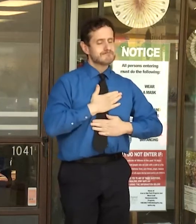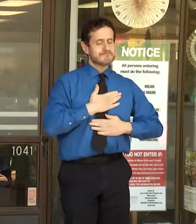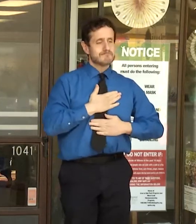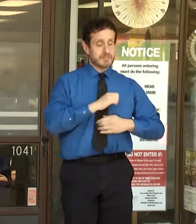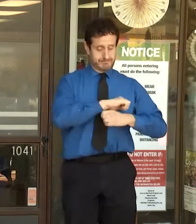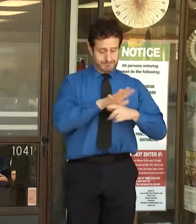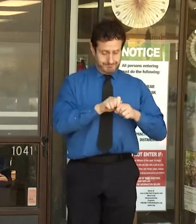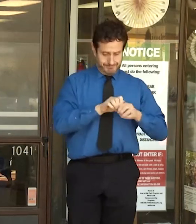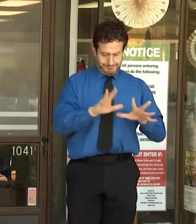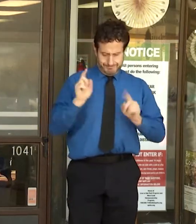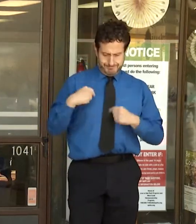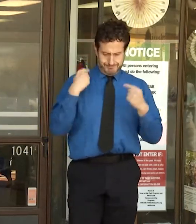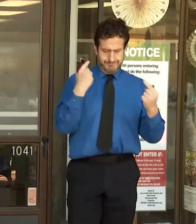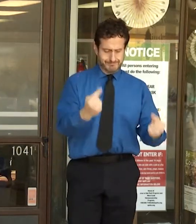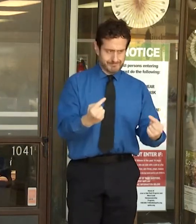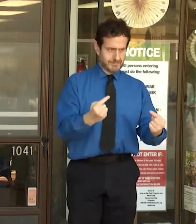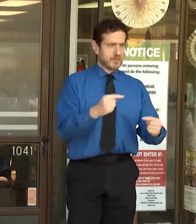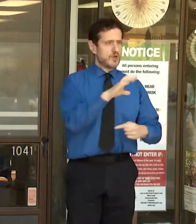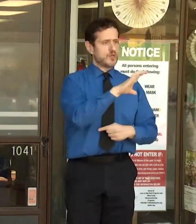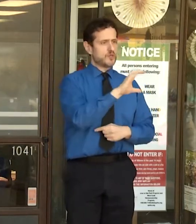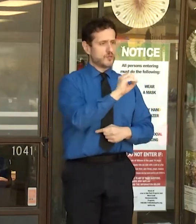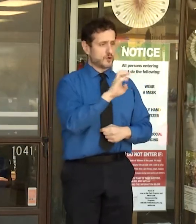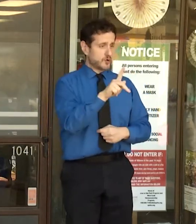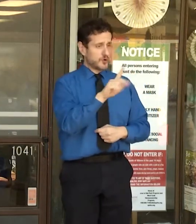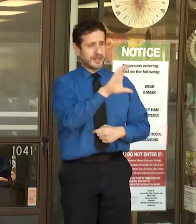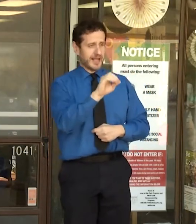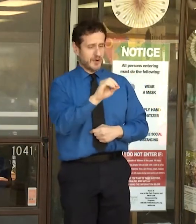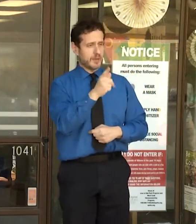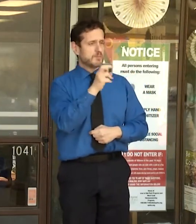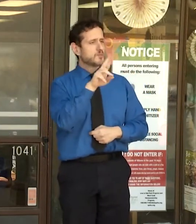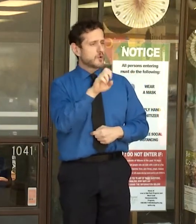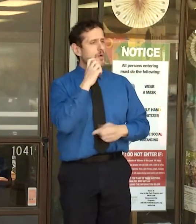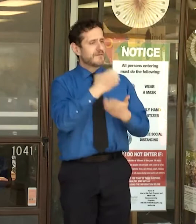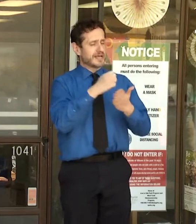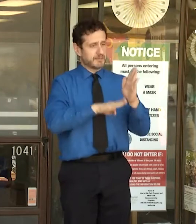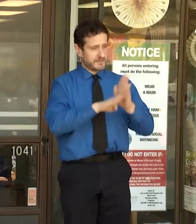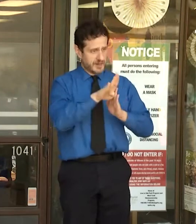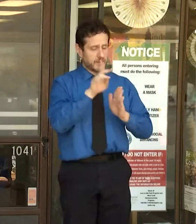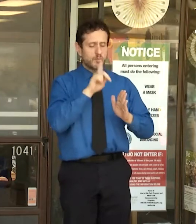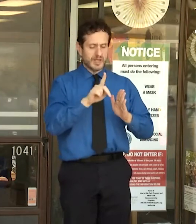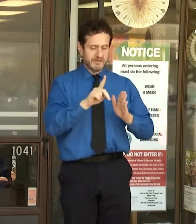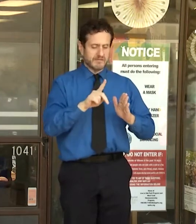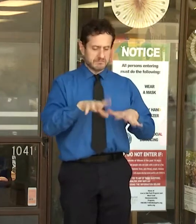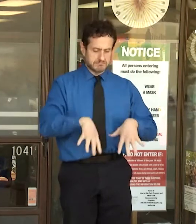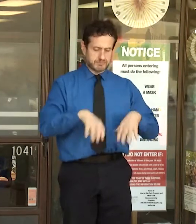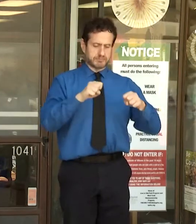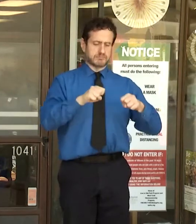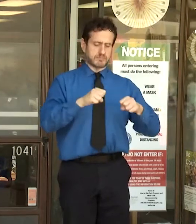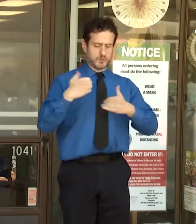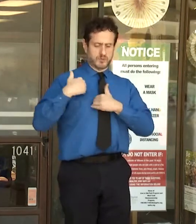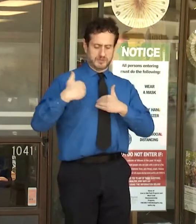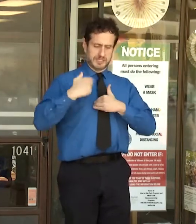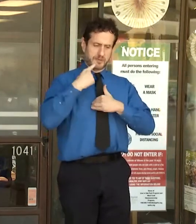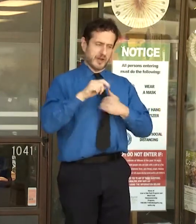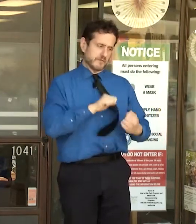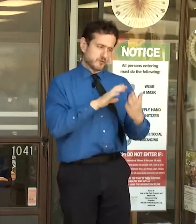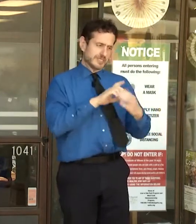Bureau of Economic Development has mobilized to address the most critical needs of residents and small